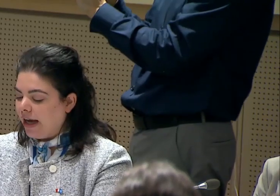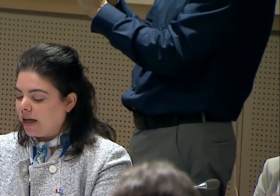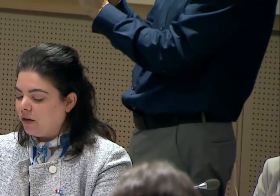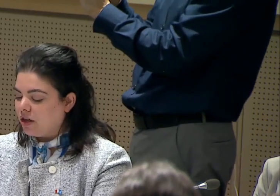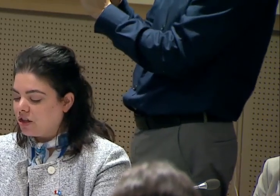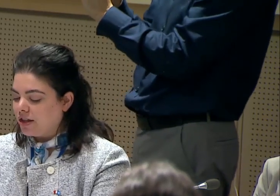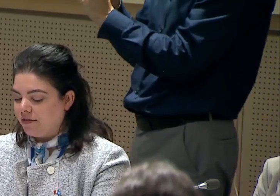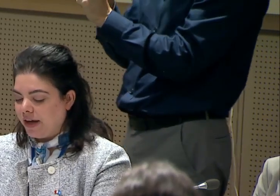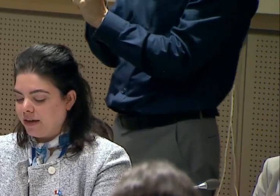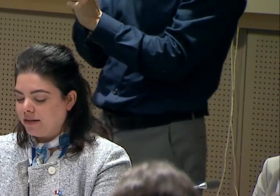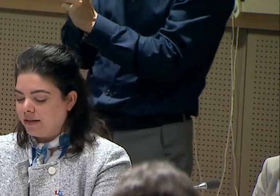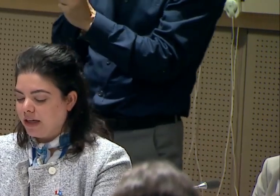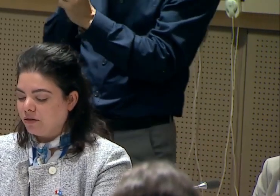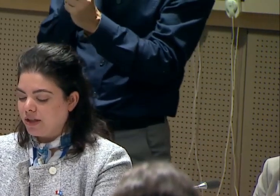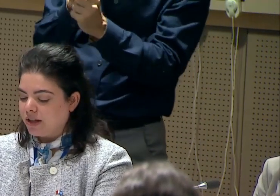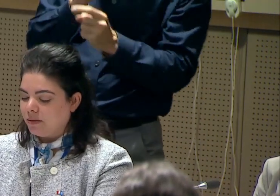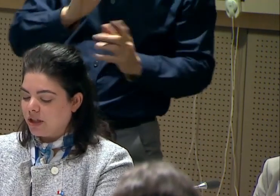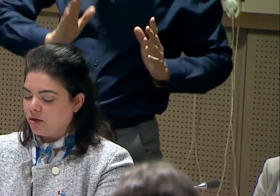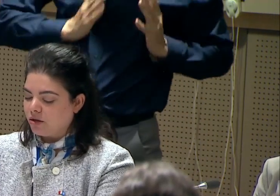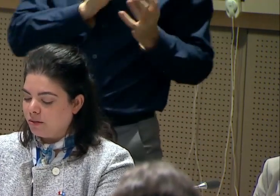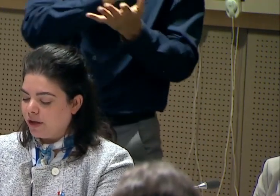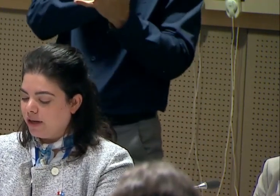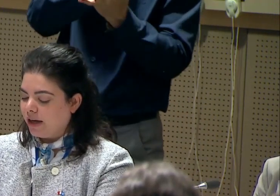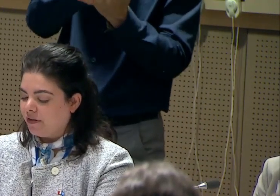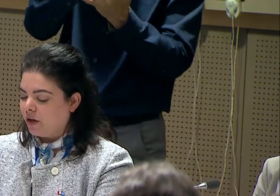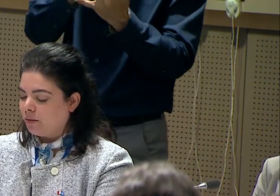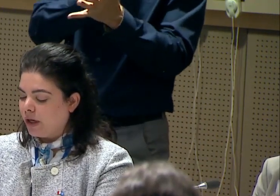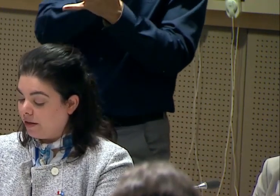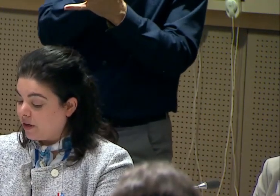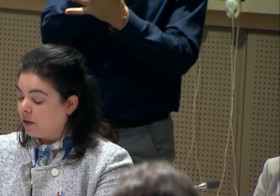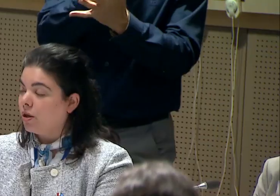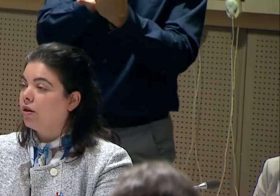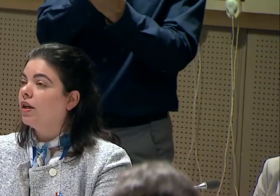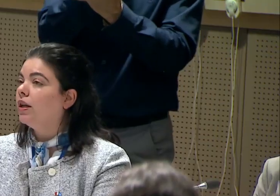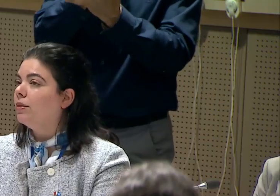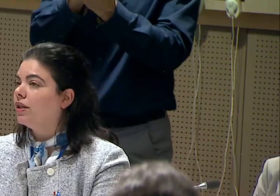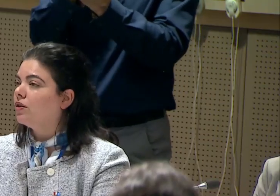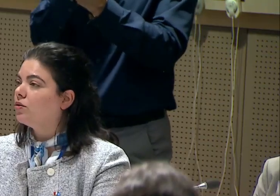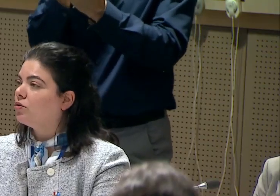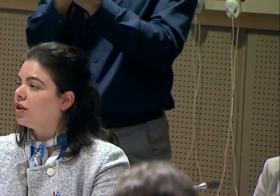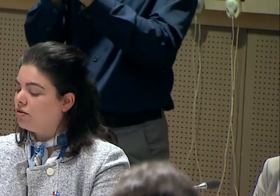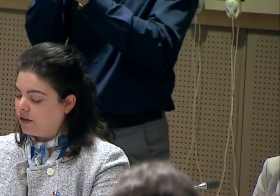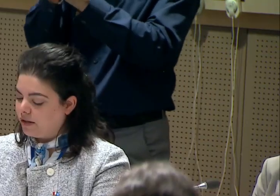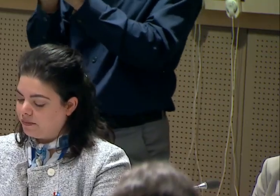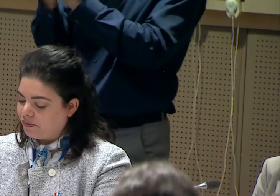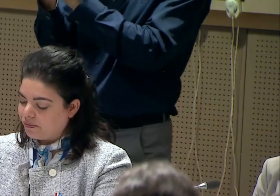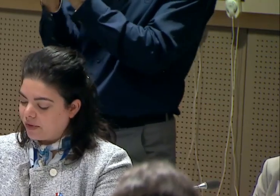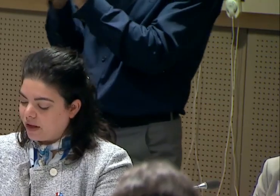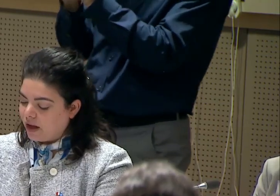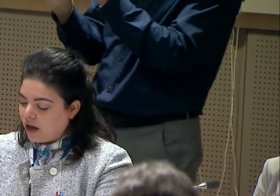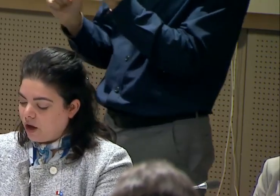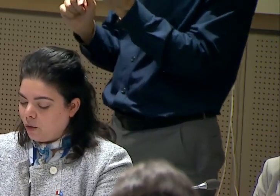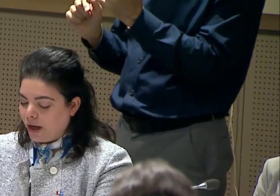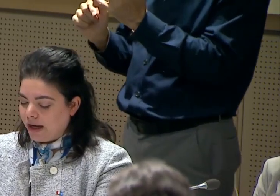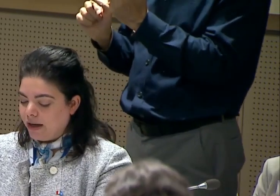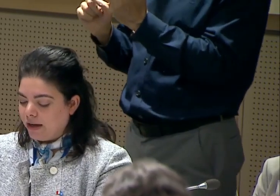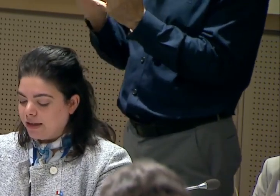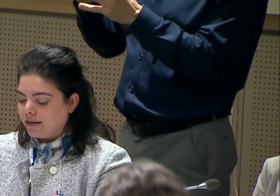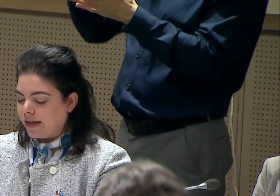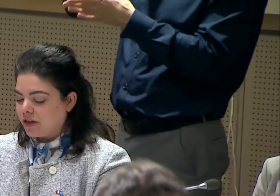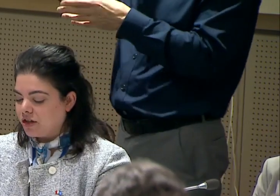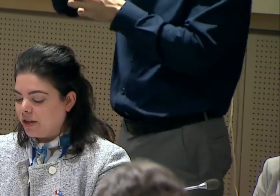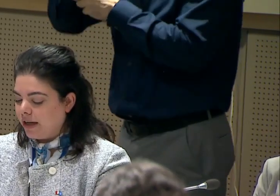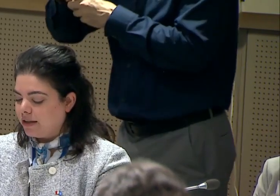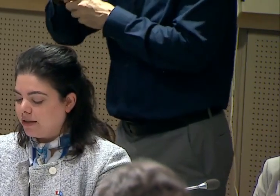strategy acknowledges the fact that autism is not merely a phenomenon limited to children. While